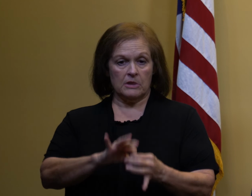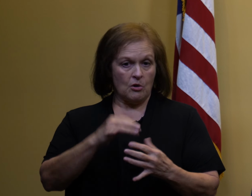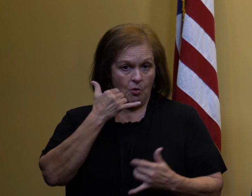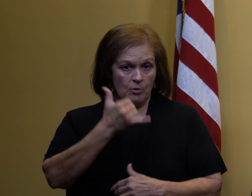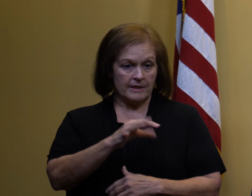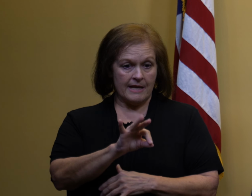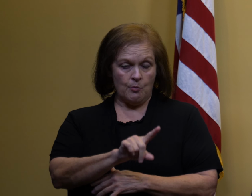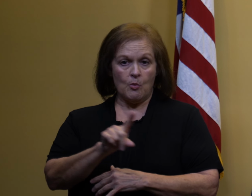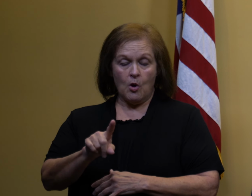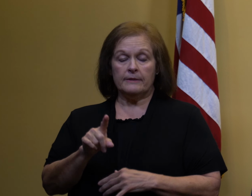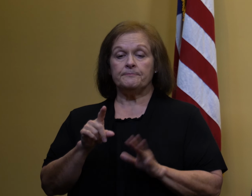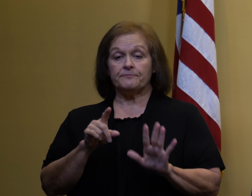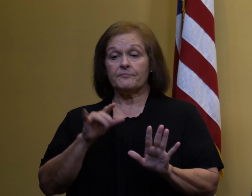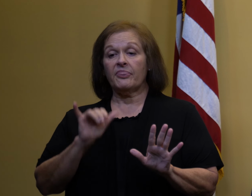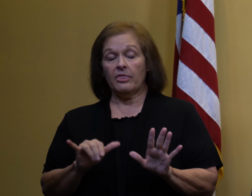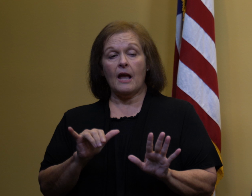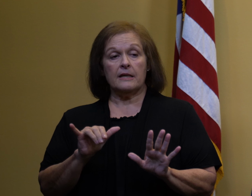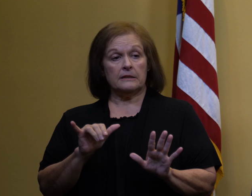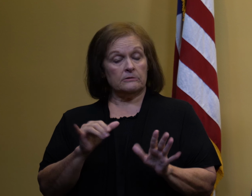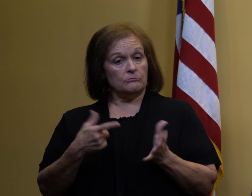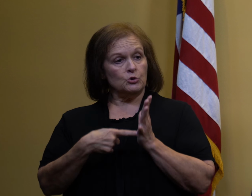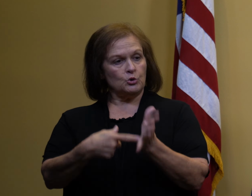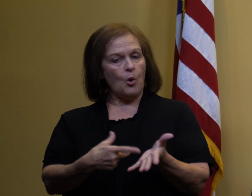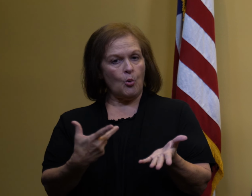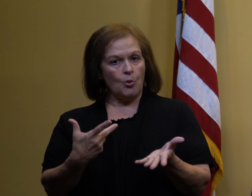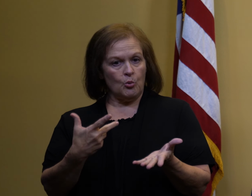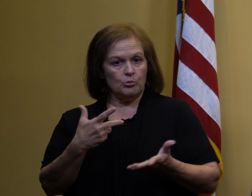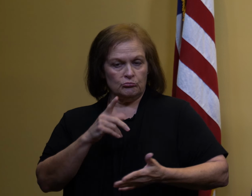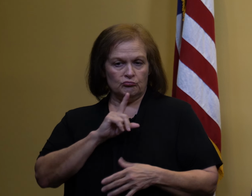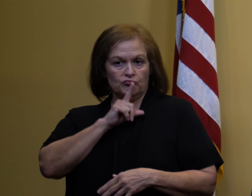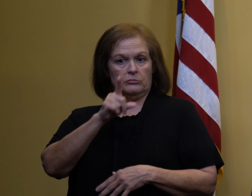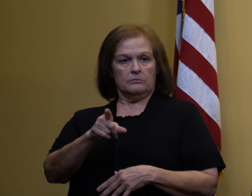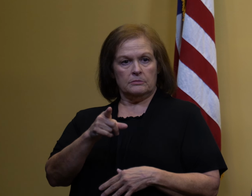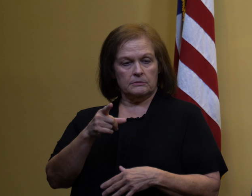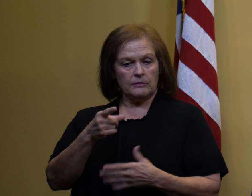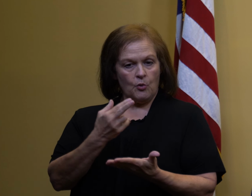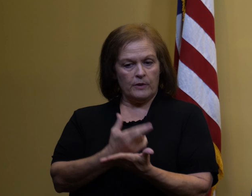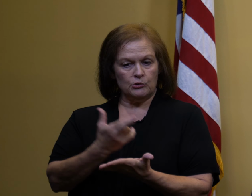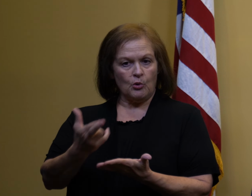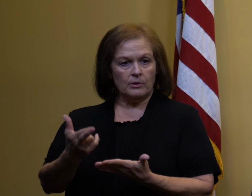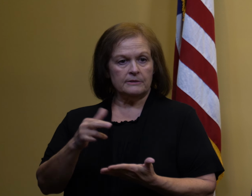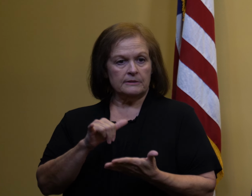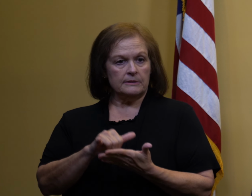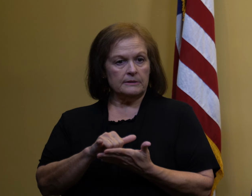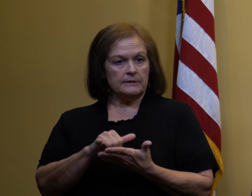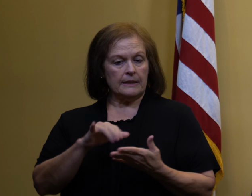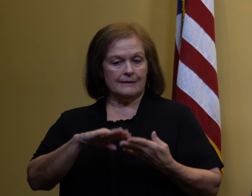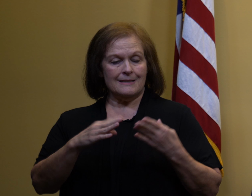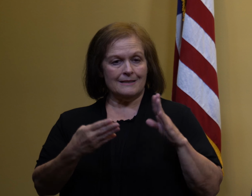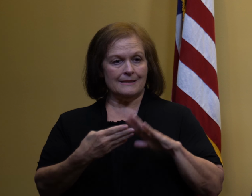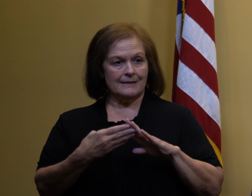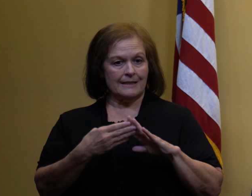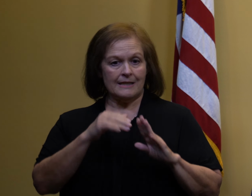to 911. Again, this is demonstrating in a very real way the resources that the city of New Orleans